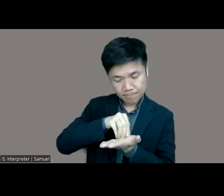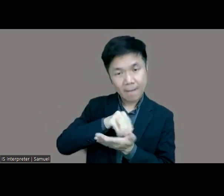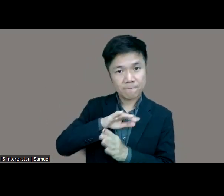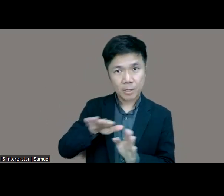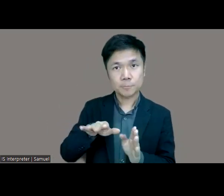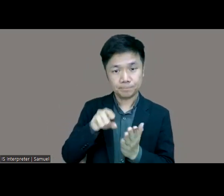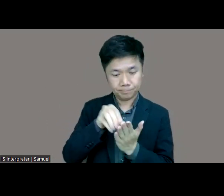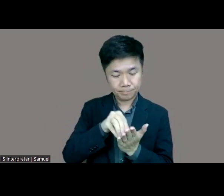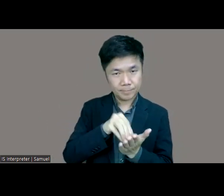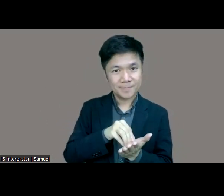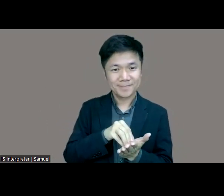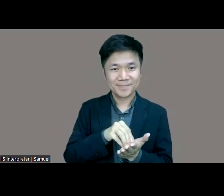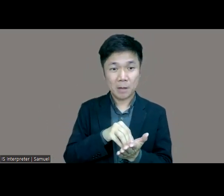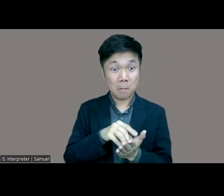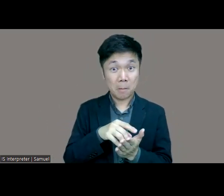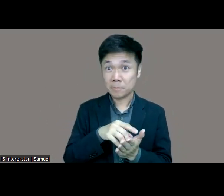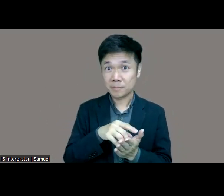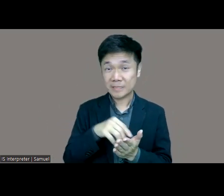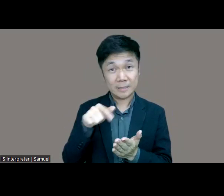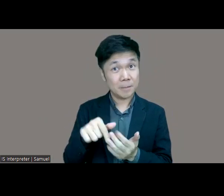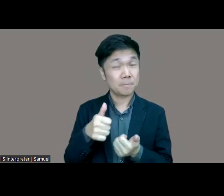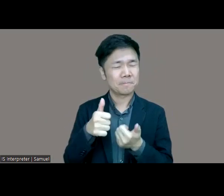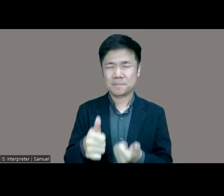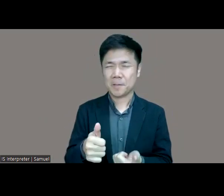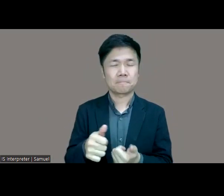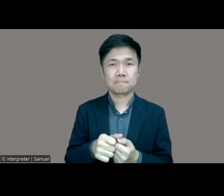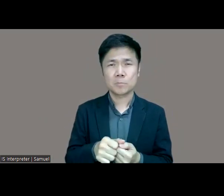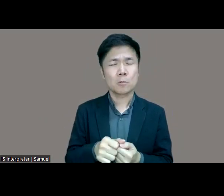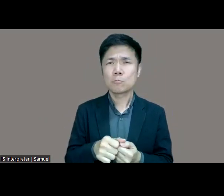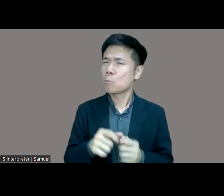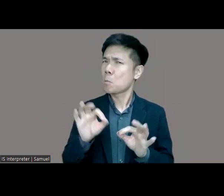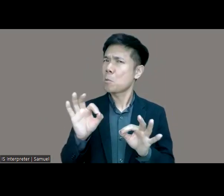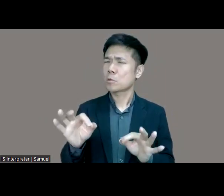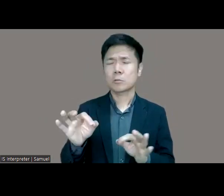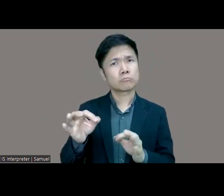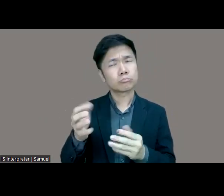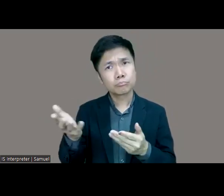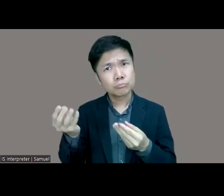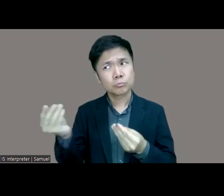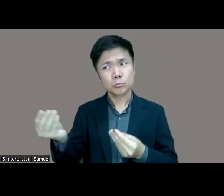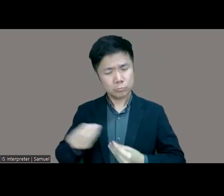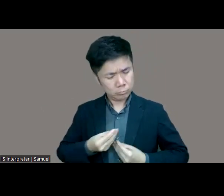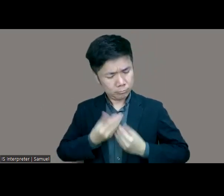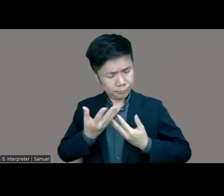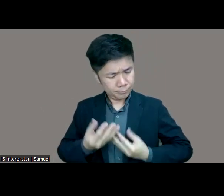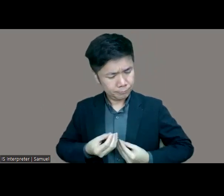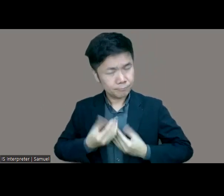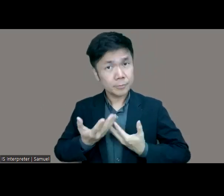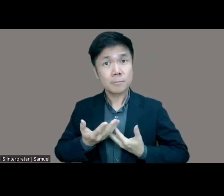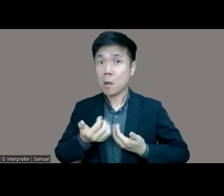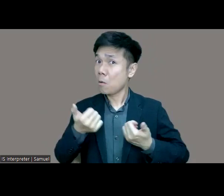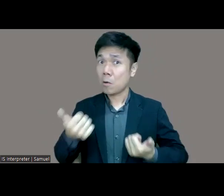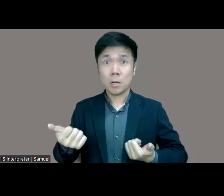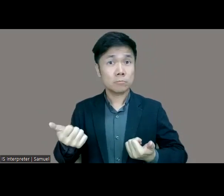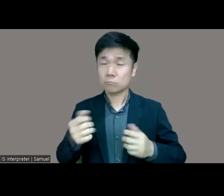There's no mistakes here. We just share with what we consider is relevant. So